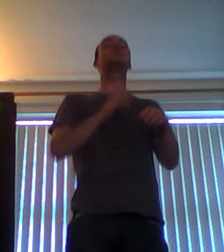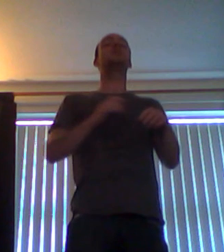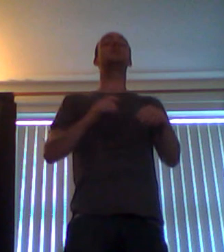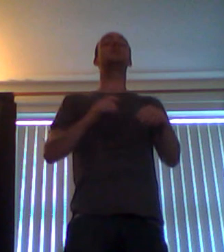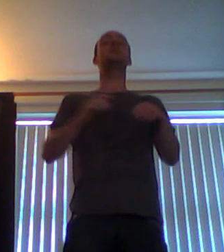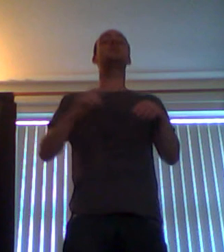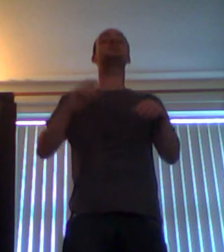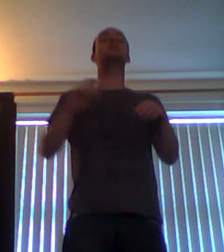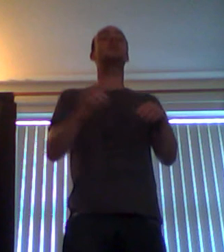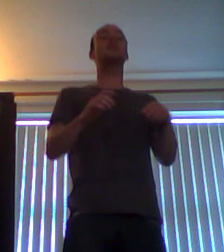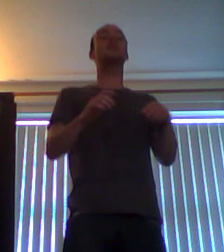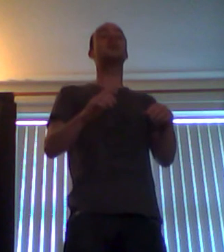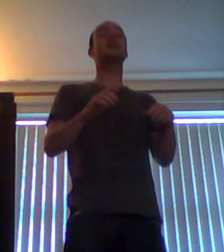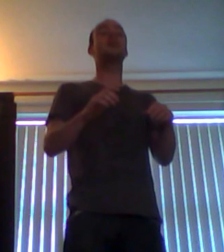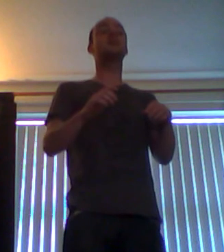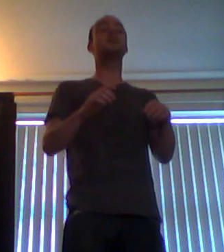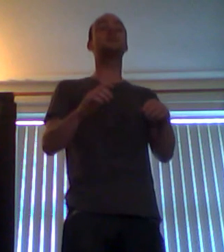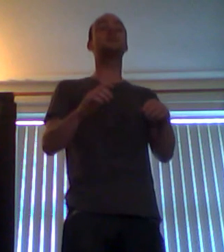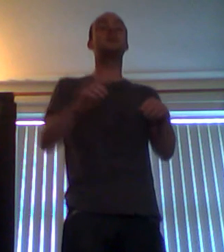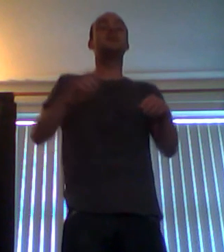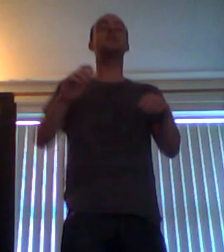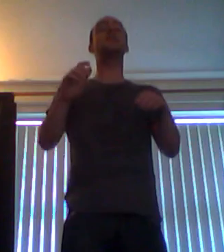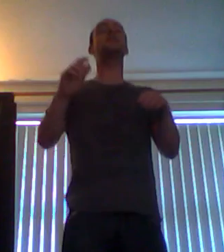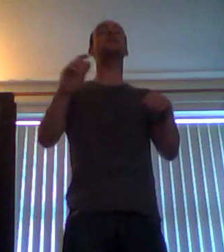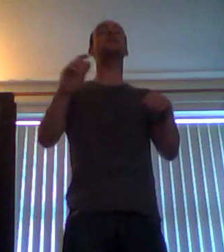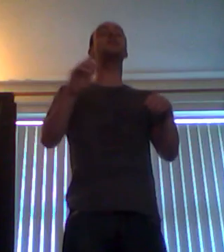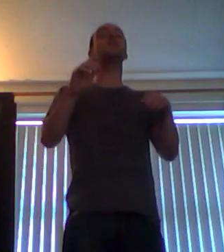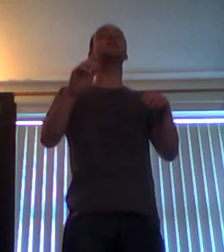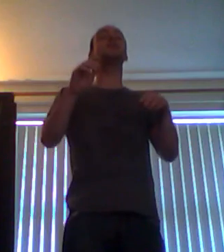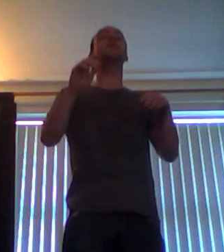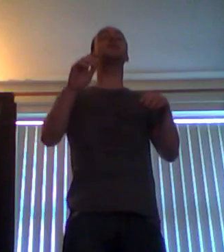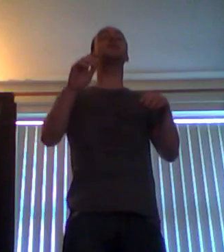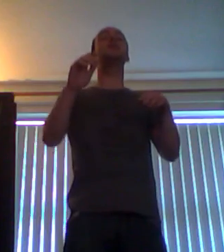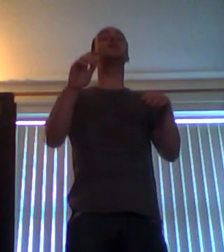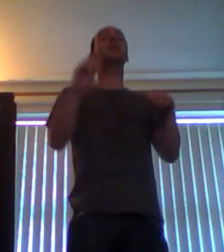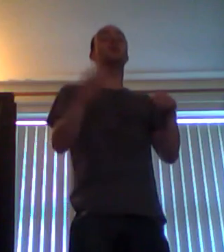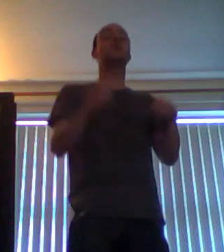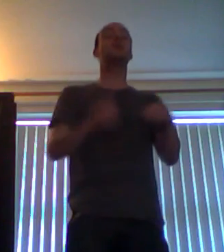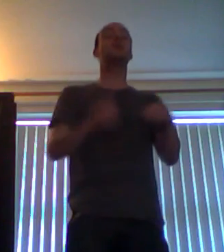bring us down. Yeah, we are